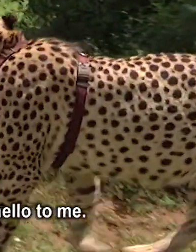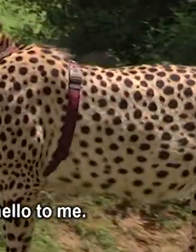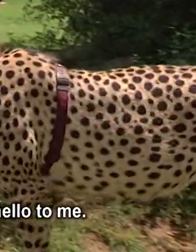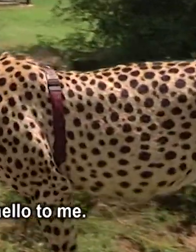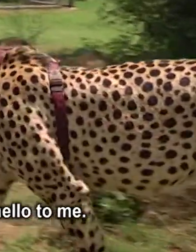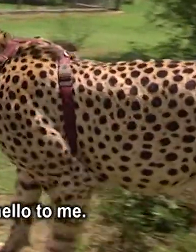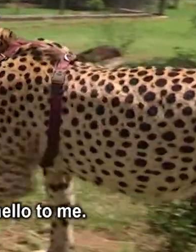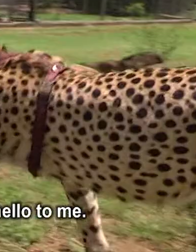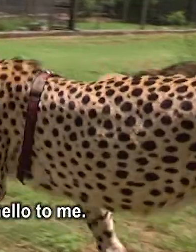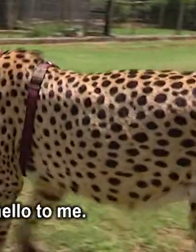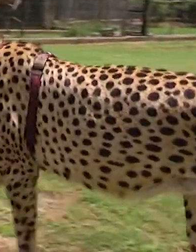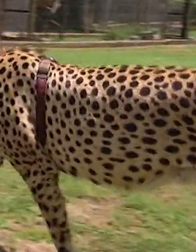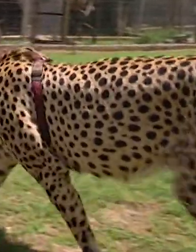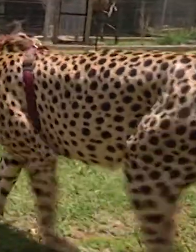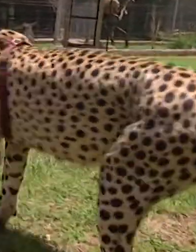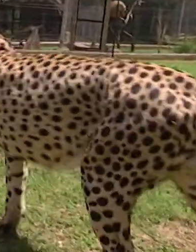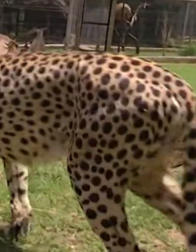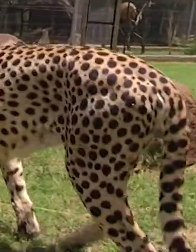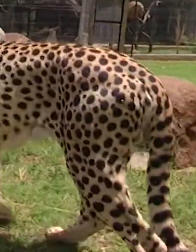Kom, zie je nou van mij? Kom.